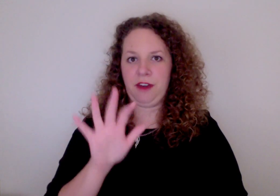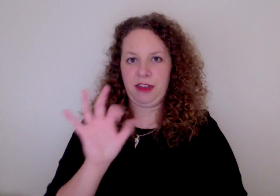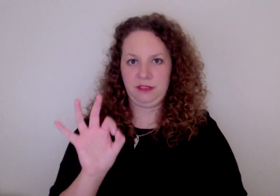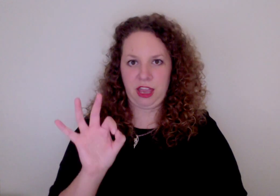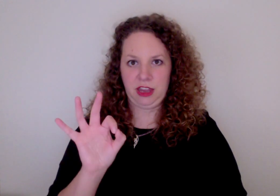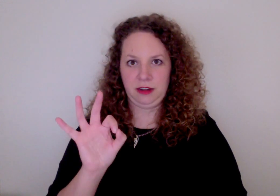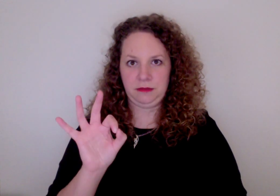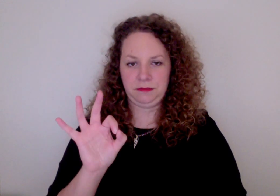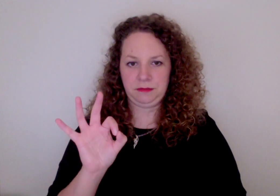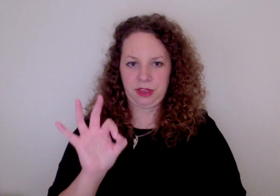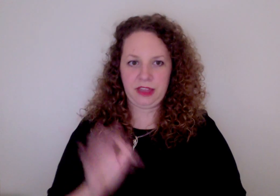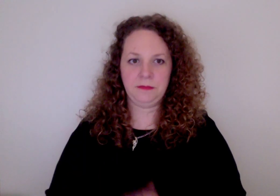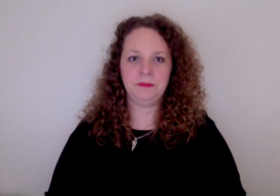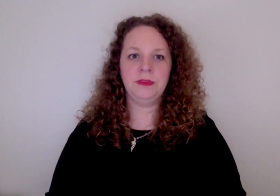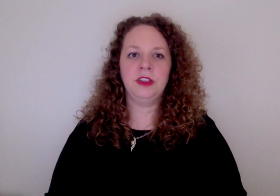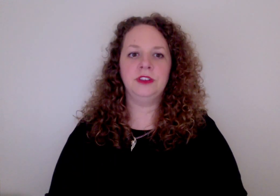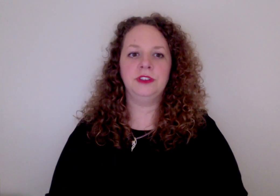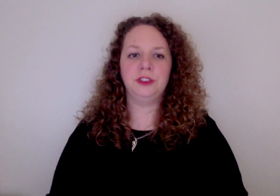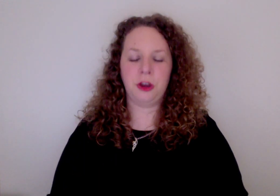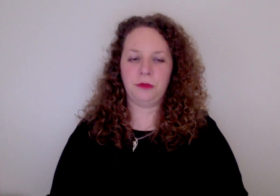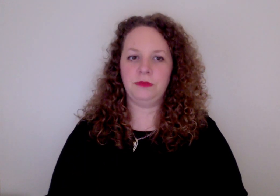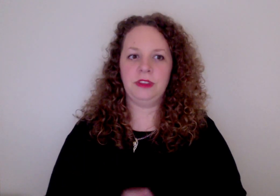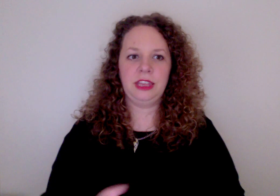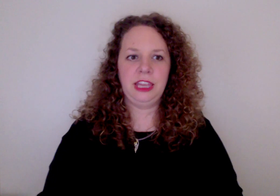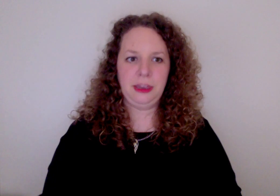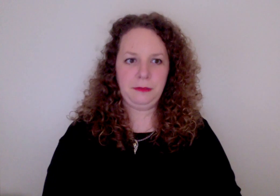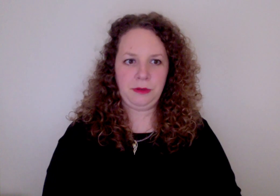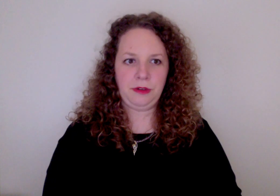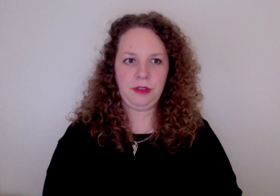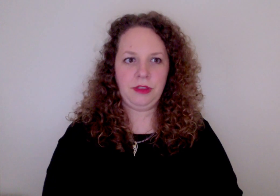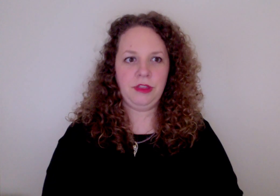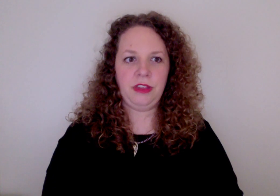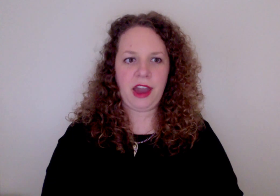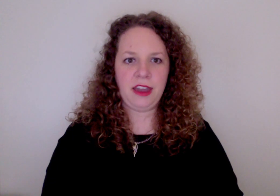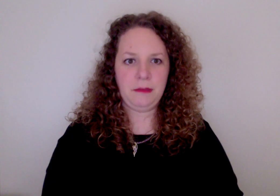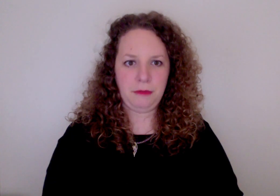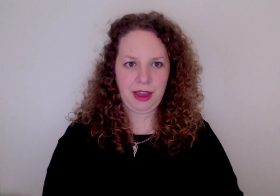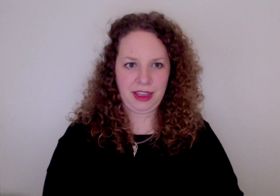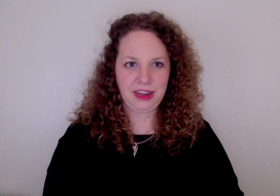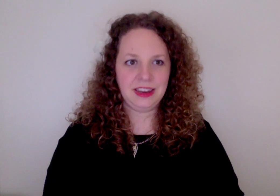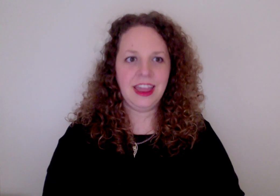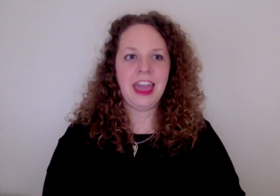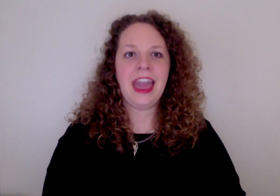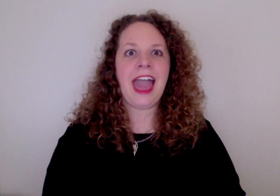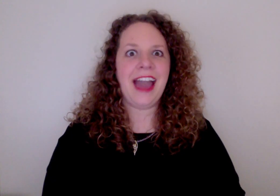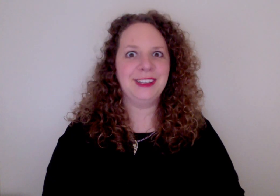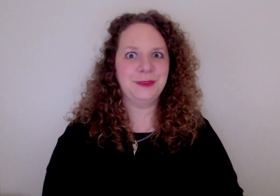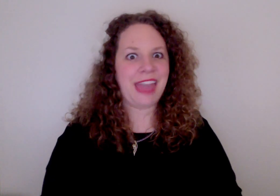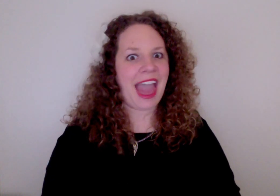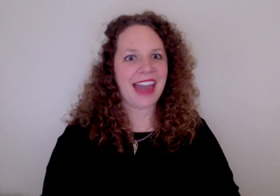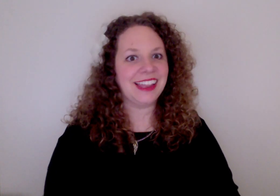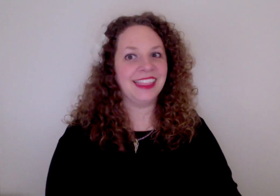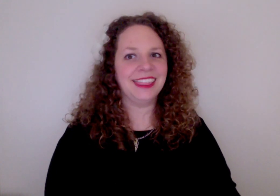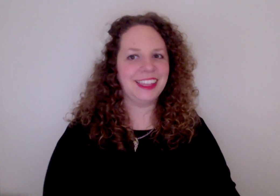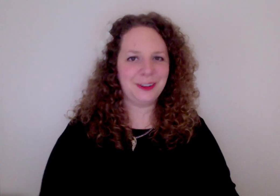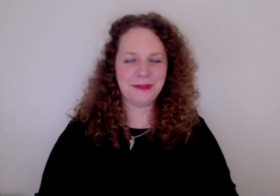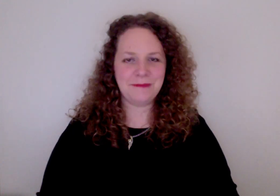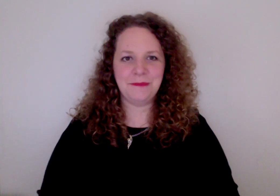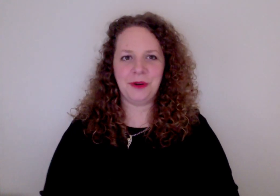559, okay? So keep that in mind as we add a little bit more